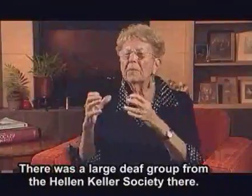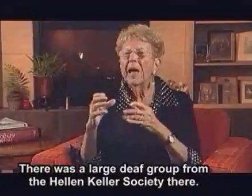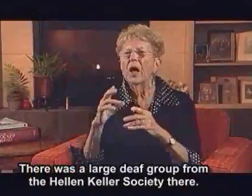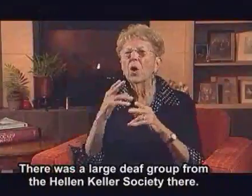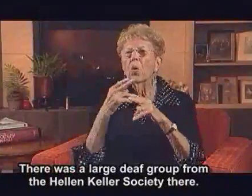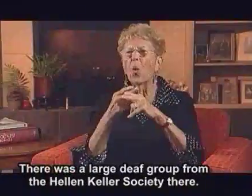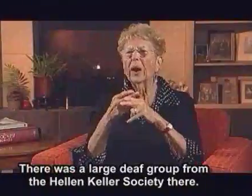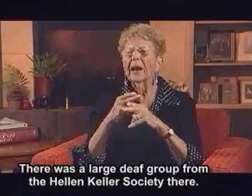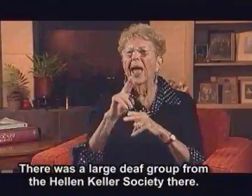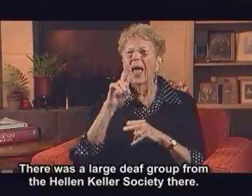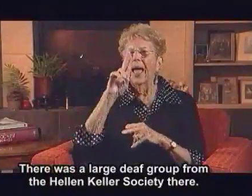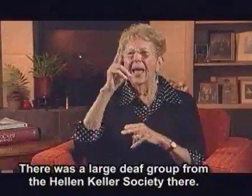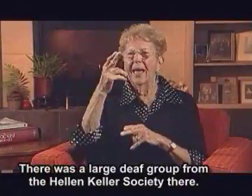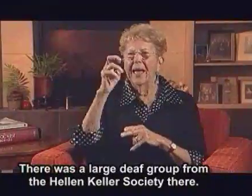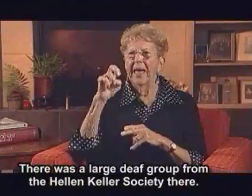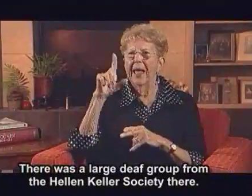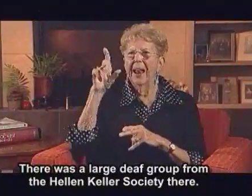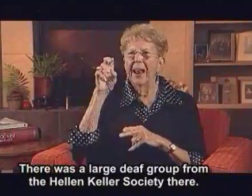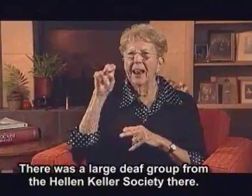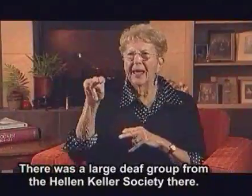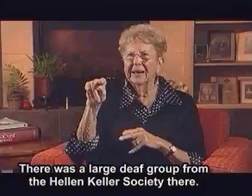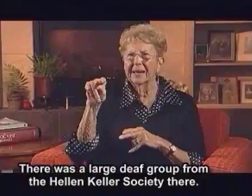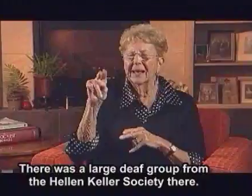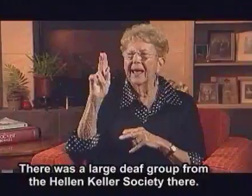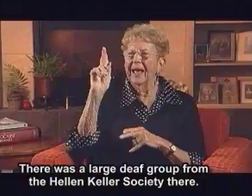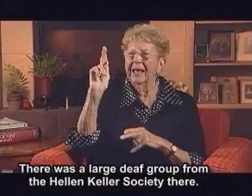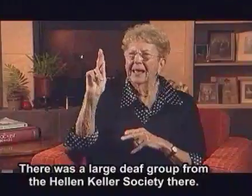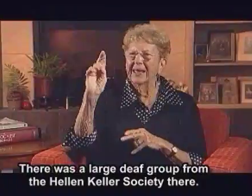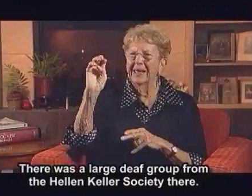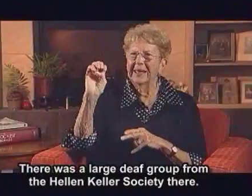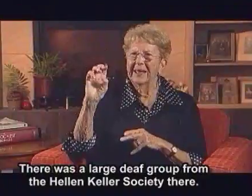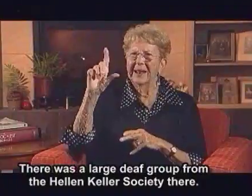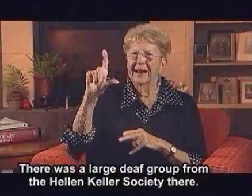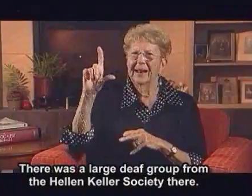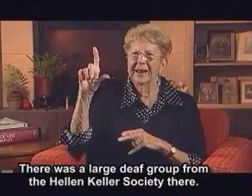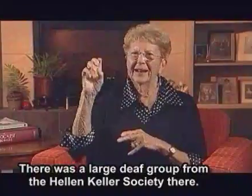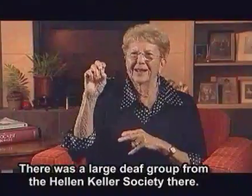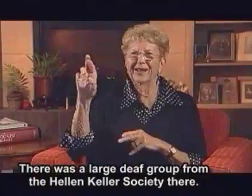There was a large deaf group from the Helen Keller Society there.